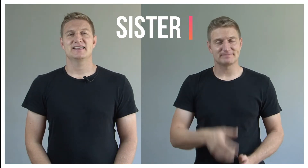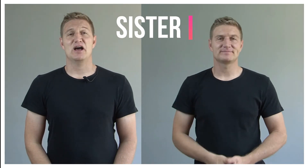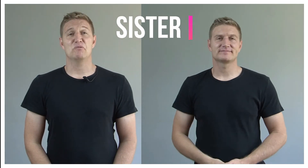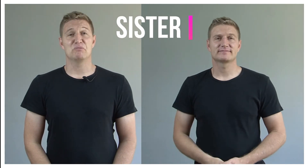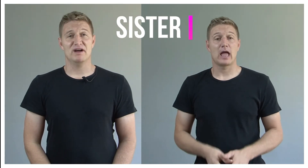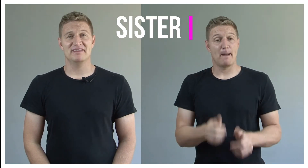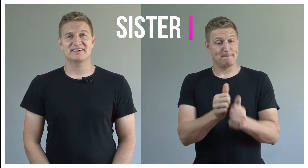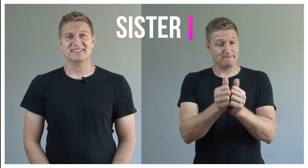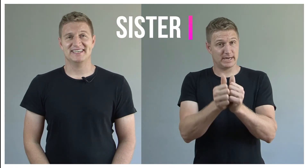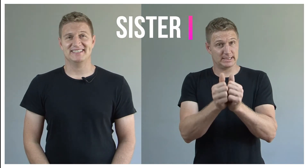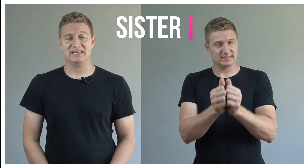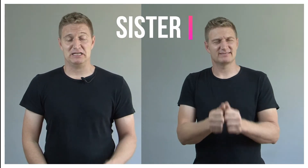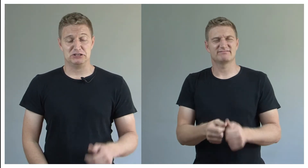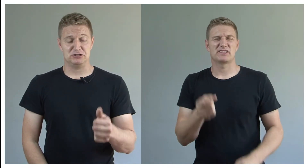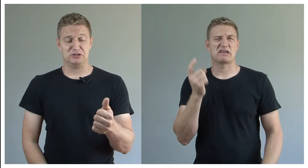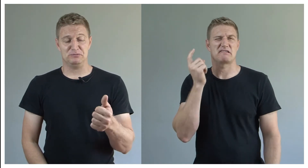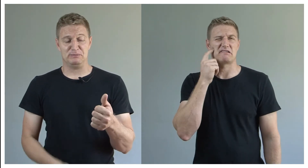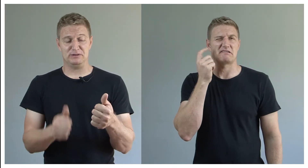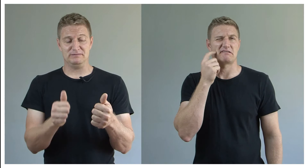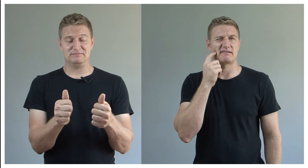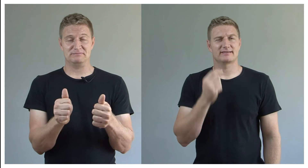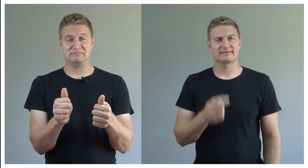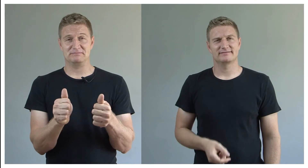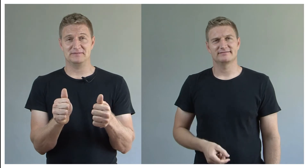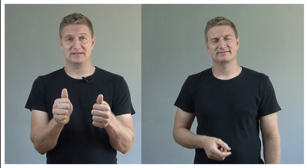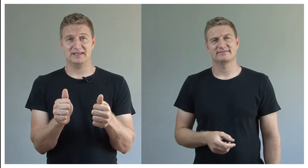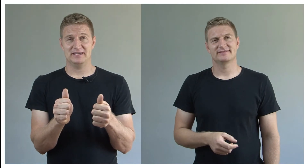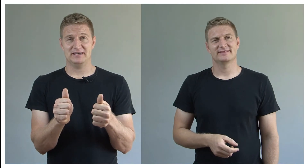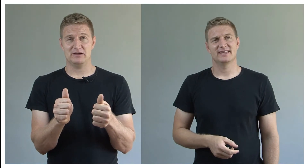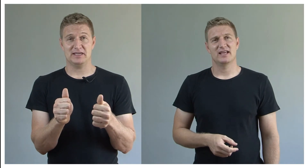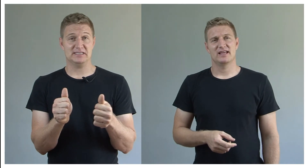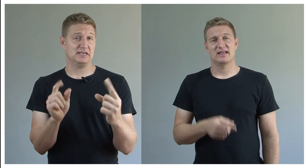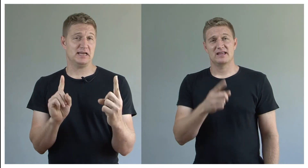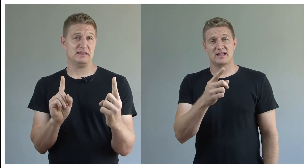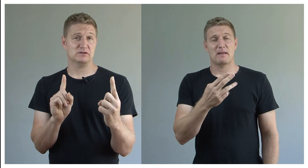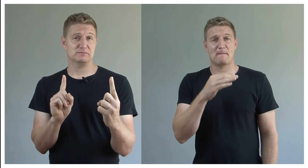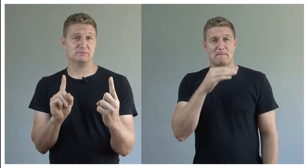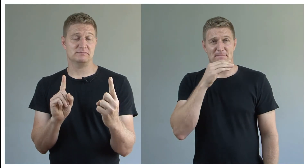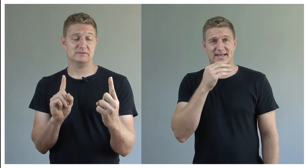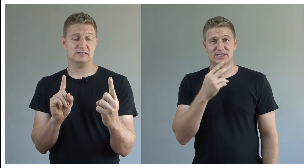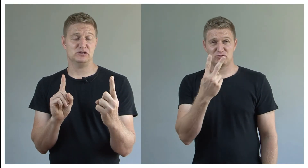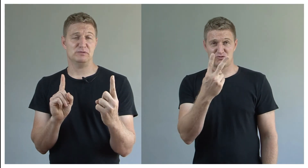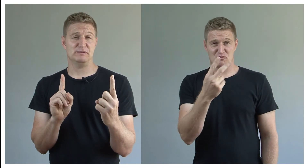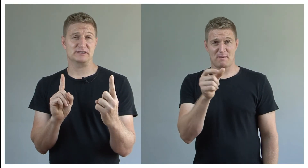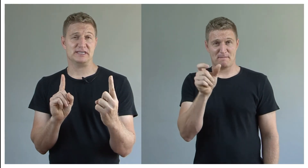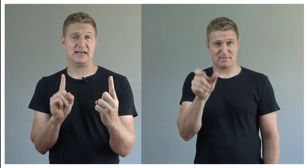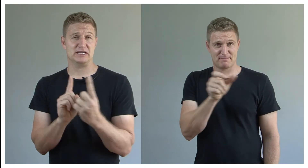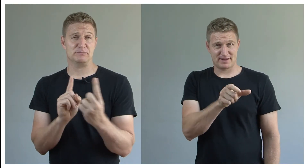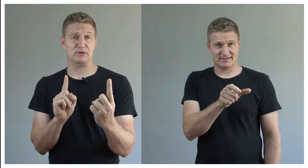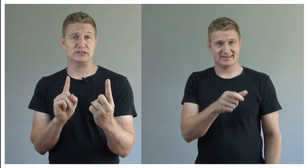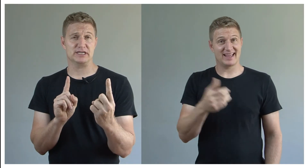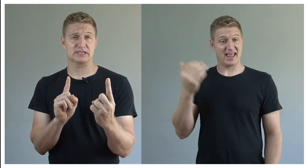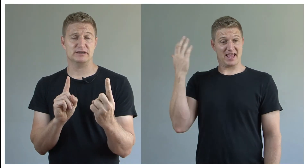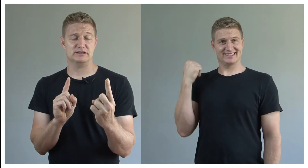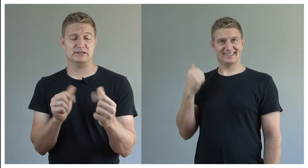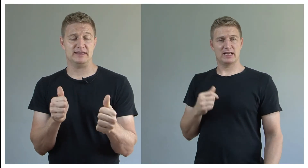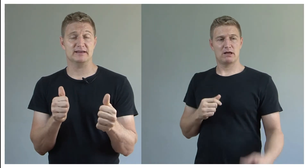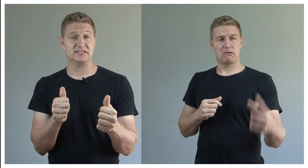Now brother is easy, it's two people. Now yesterday there was the two people standing and approaching each other. Today they are